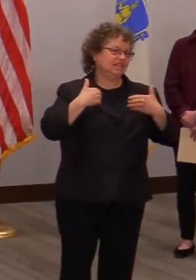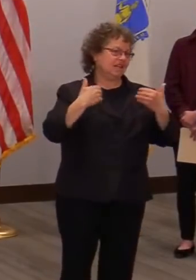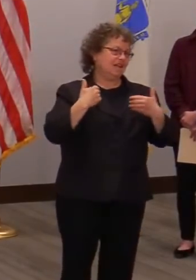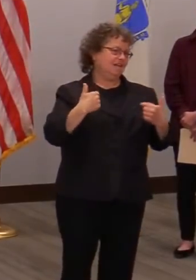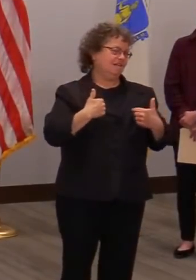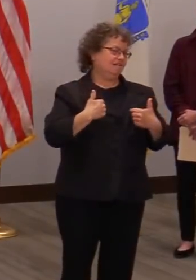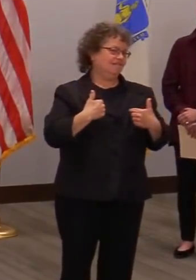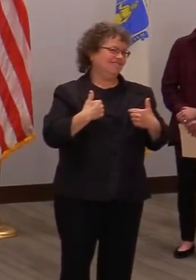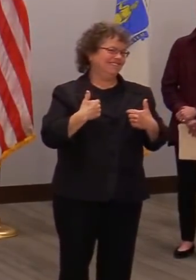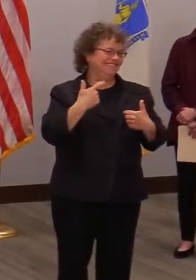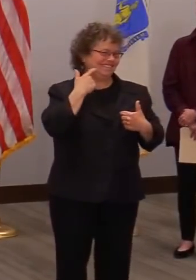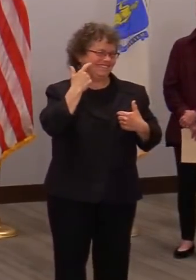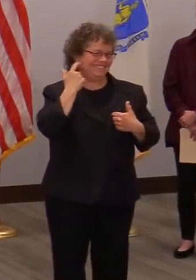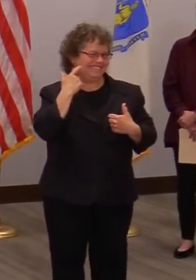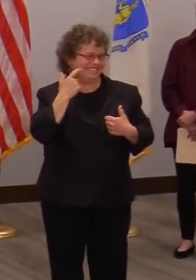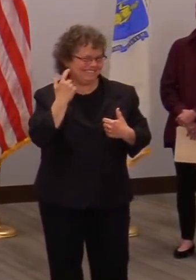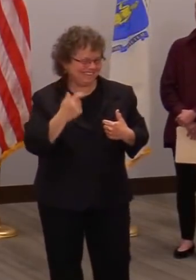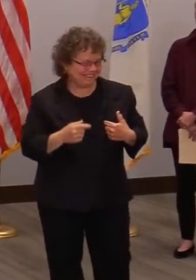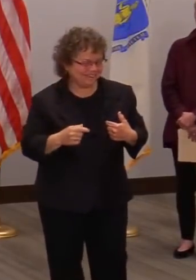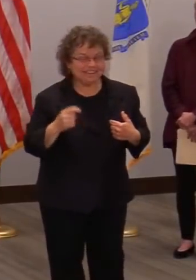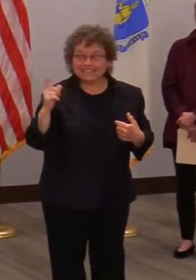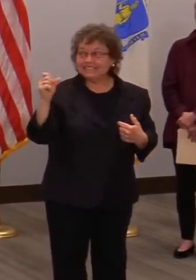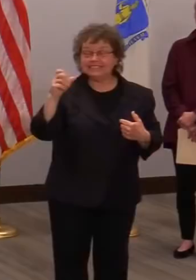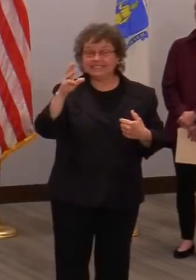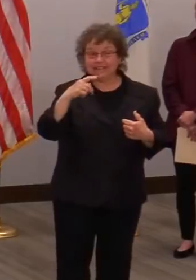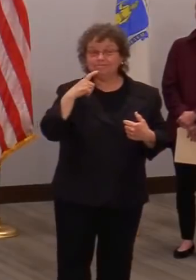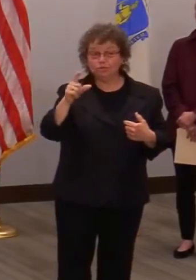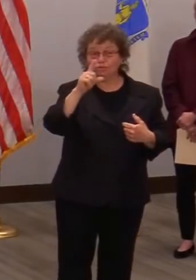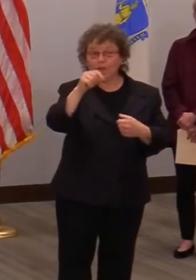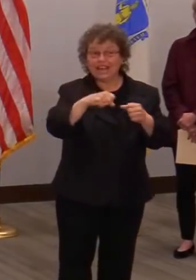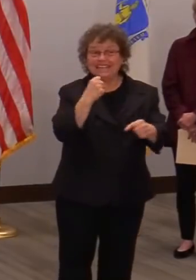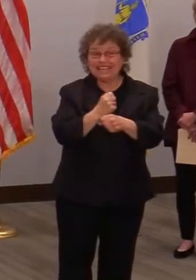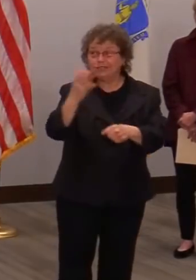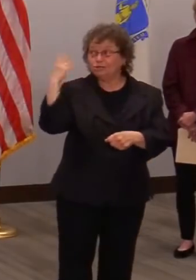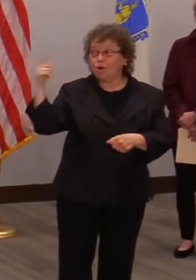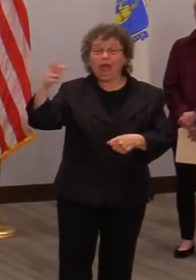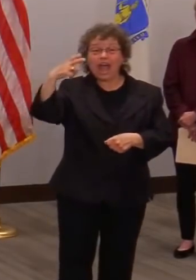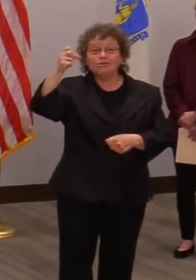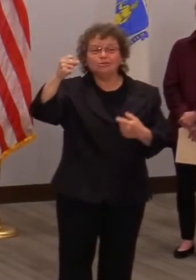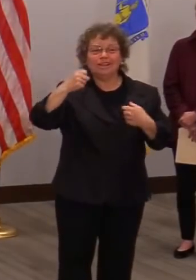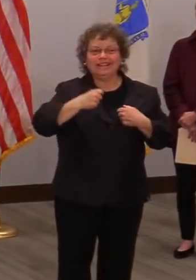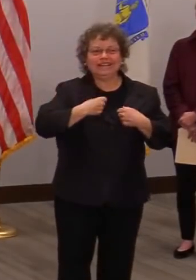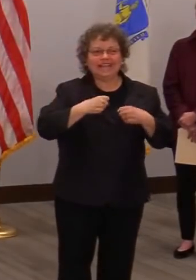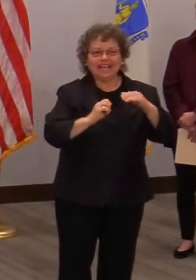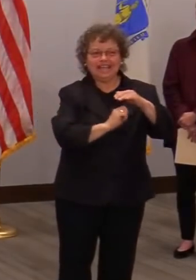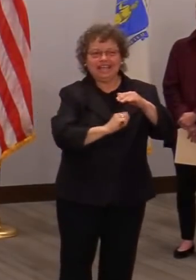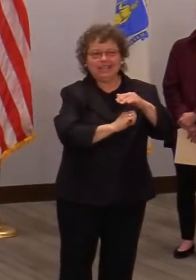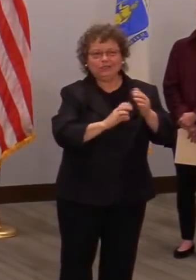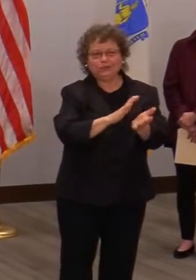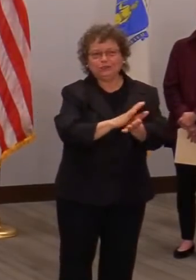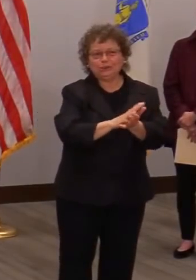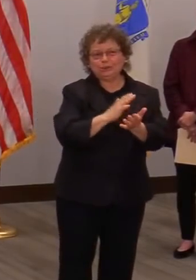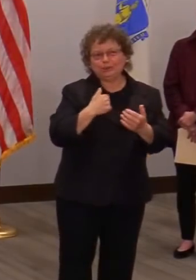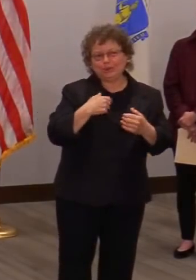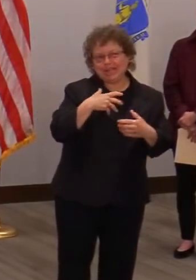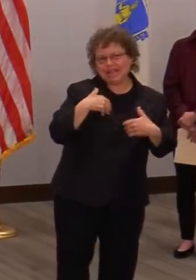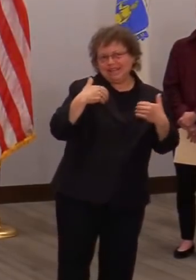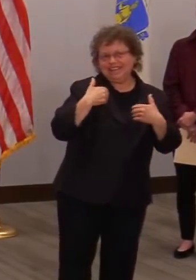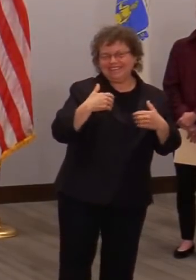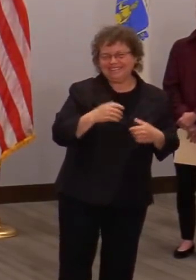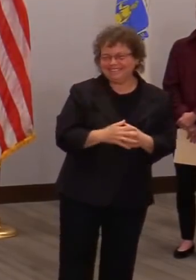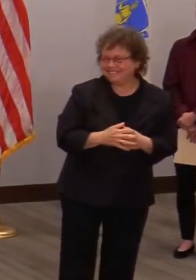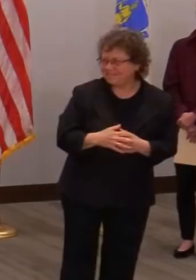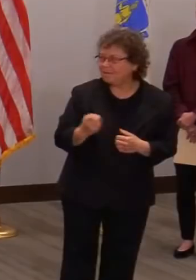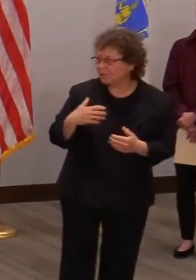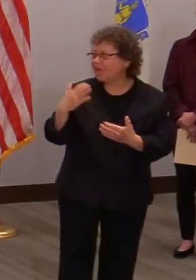What Sam didn't tell you is we did meet 20 years ago. He was in high school, I was in grammar school, so. But I do want to thank the